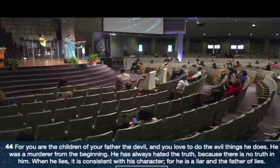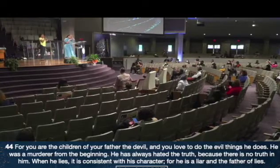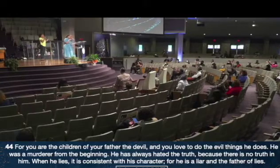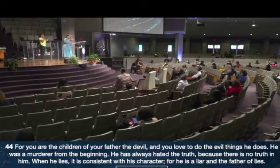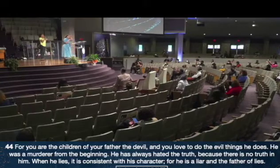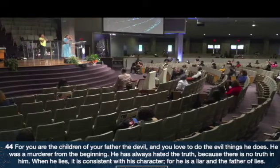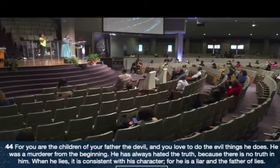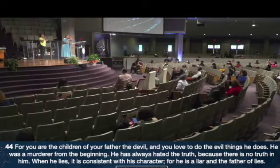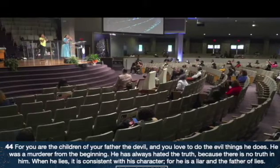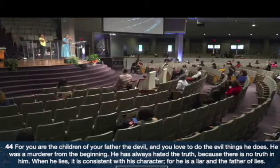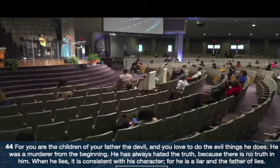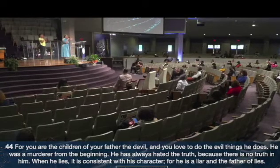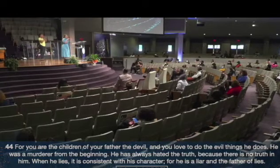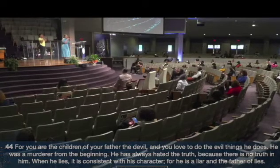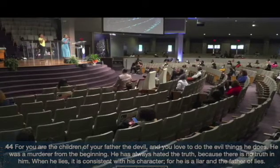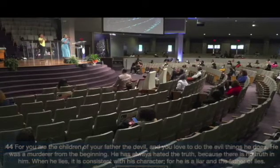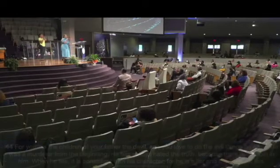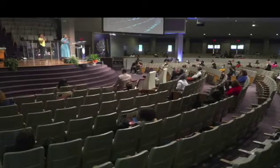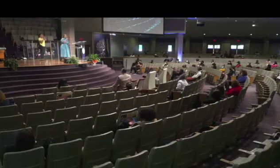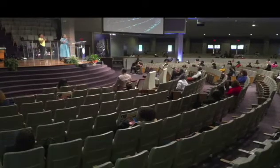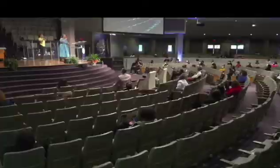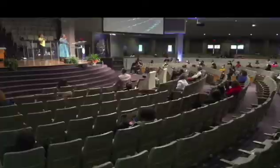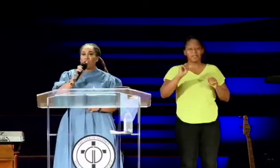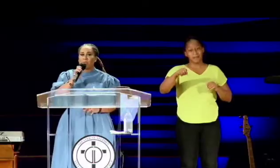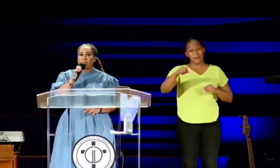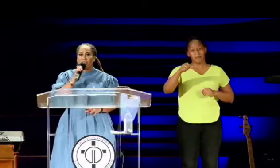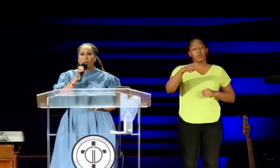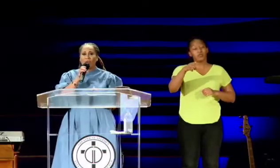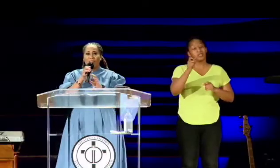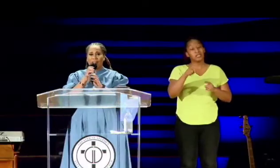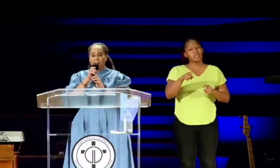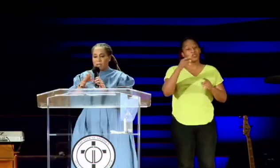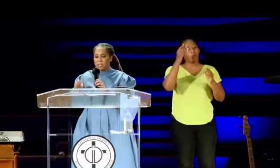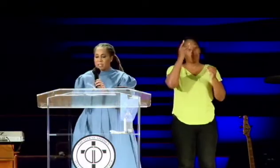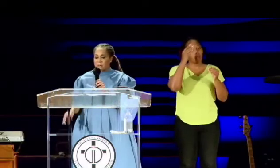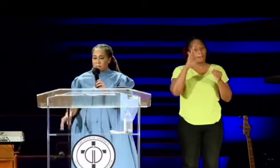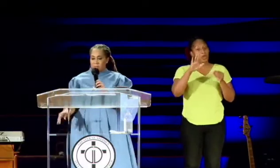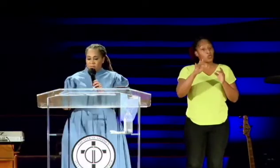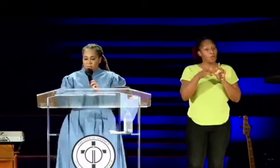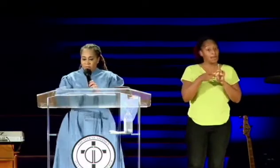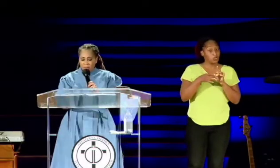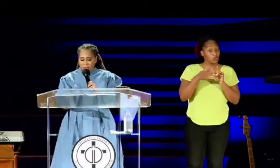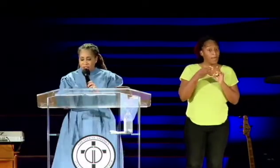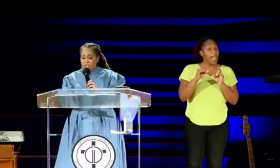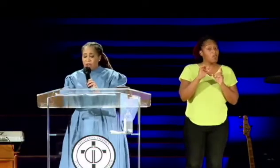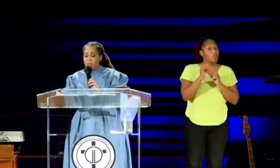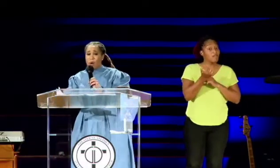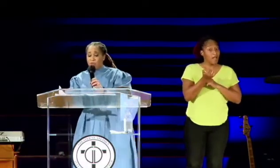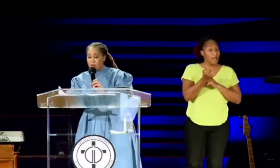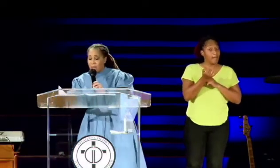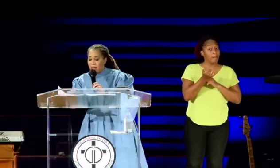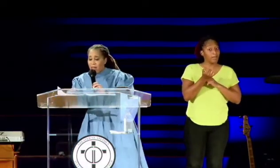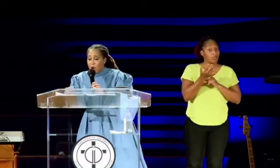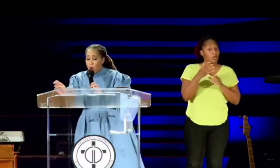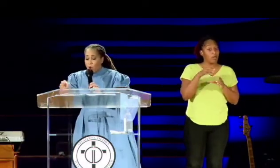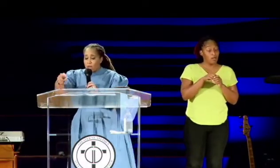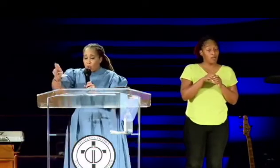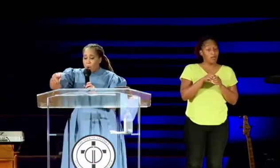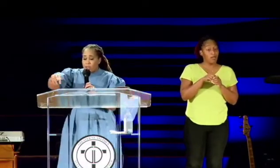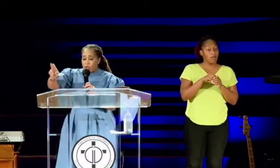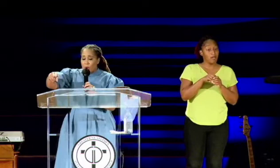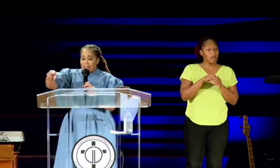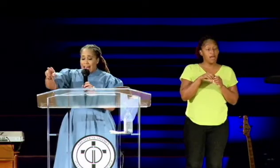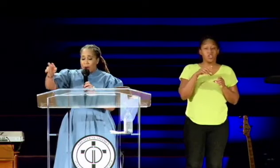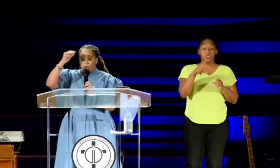Hey, but some of you need to re-evaluate your relationships and your environments. This is a tough word for me. Who